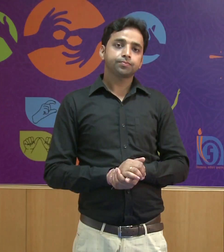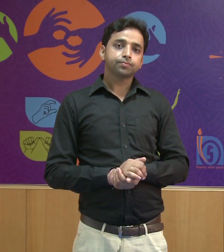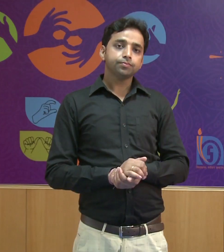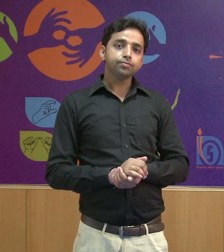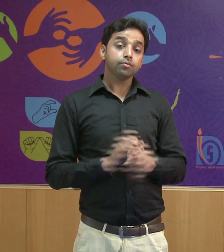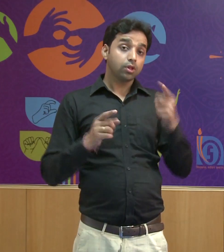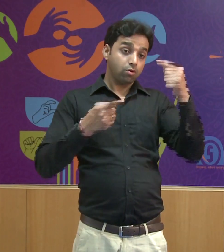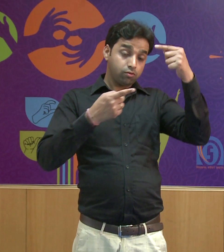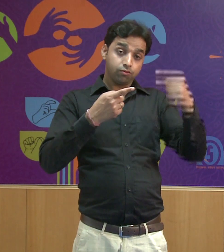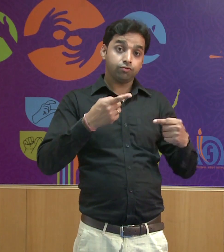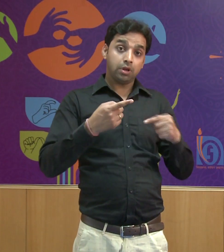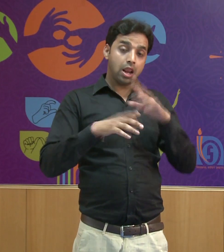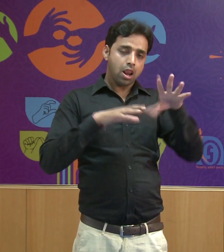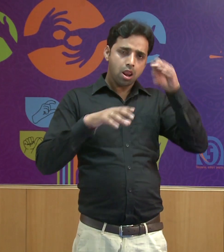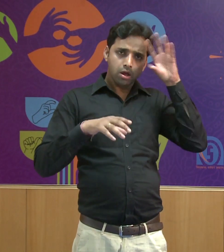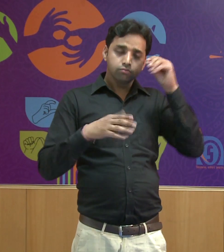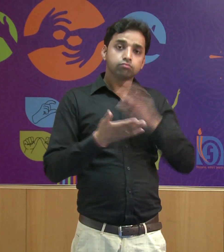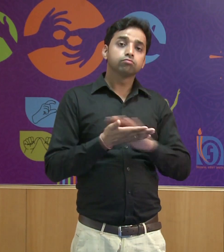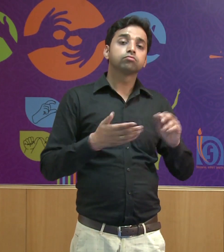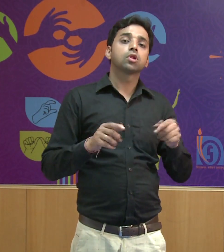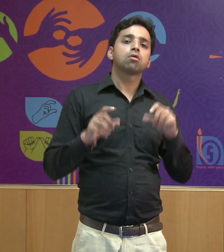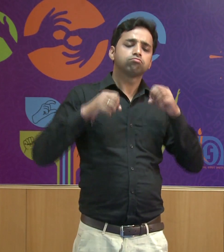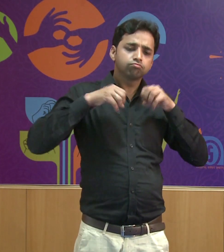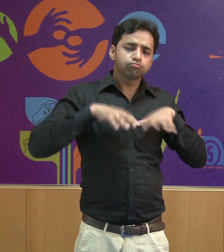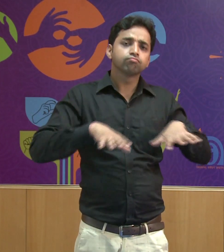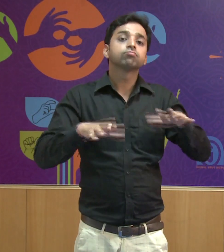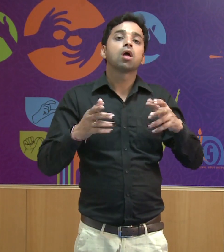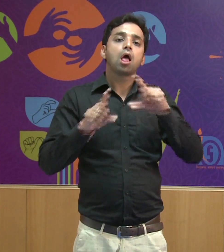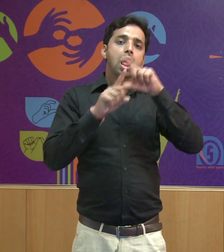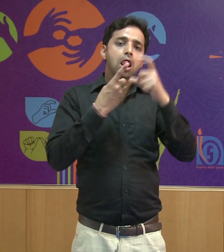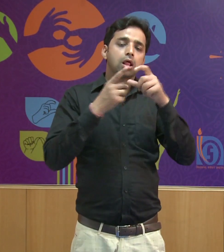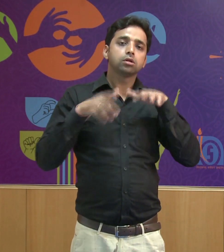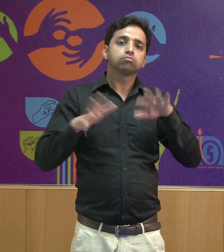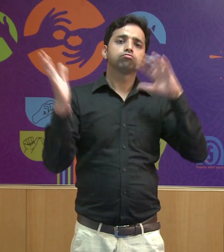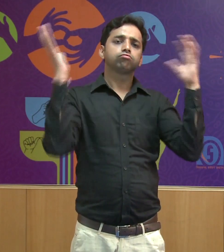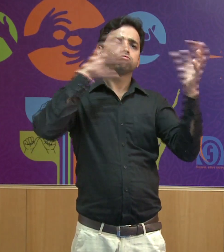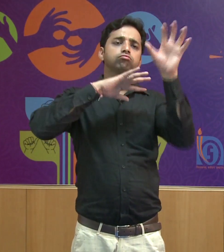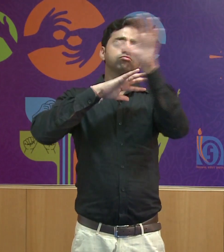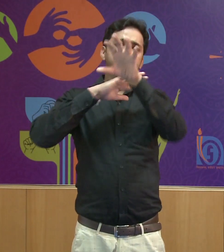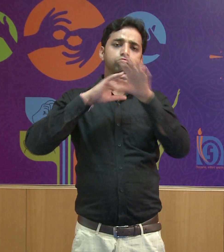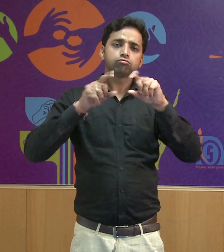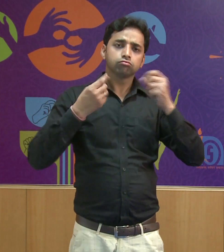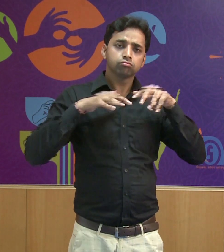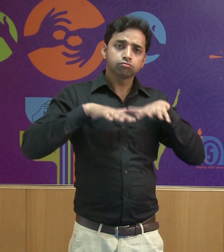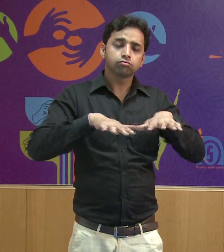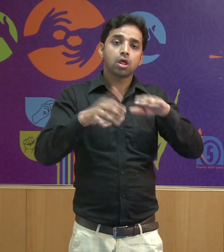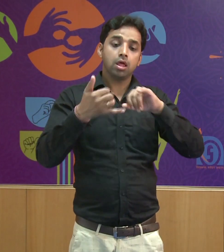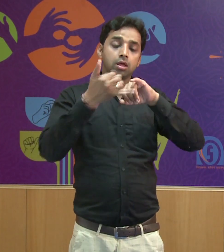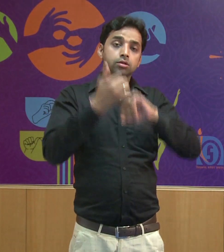First, we learnt about the spread of Indian culture in different parts of the world like Southeast Asia